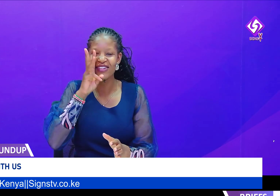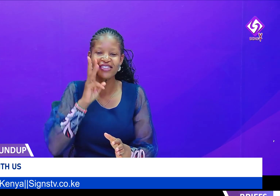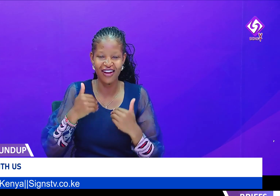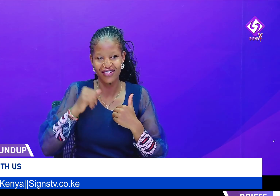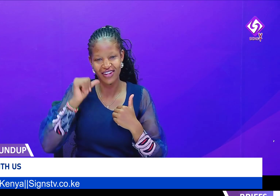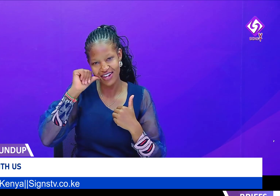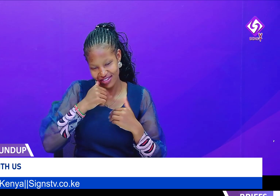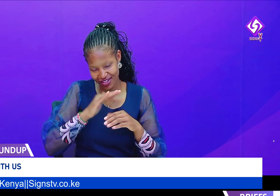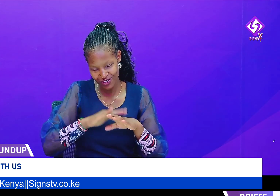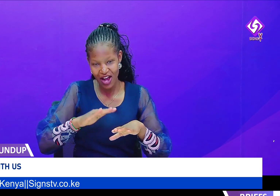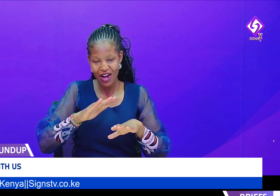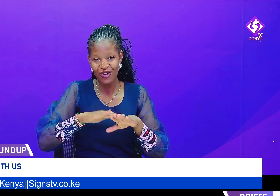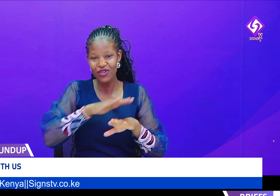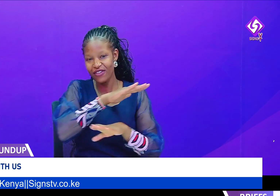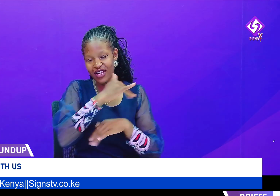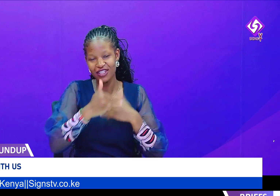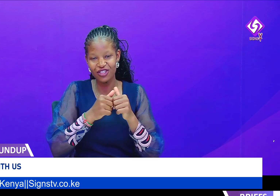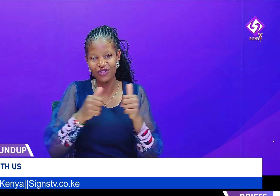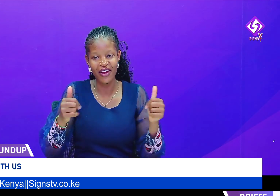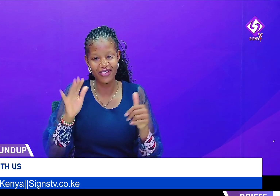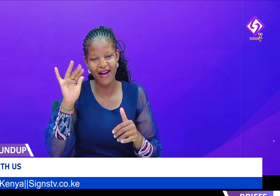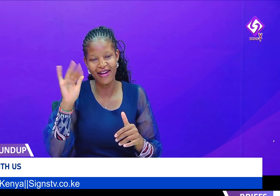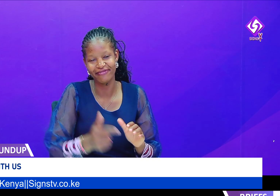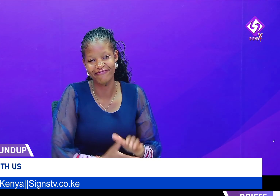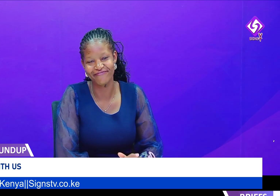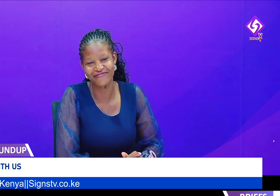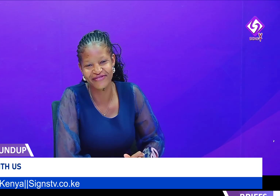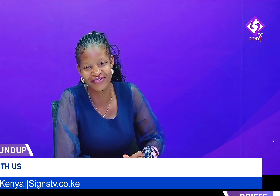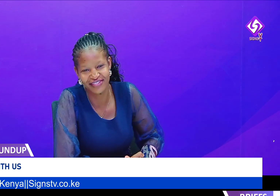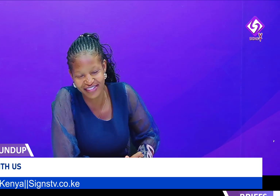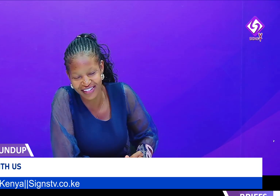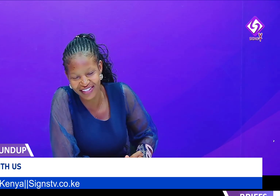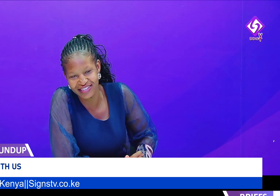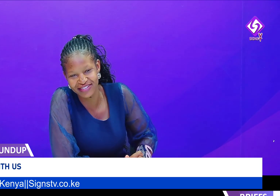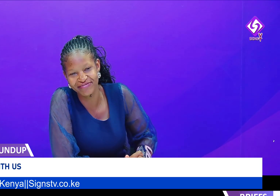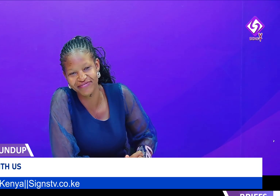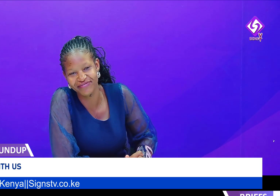sign language interpreter doing the voicing is Wanjangede. Have a good evening and goodbye.